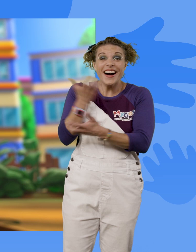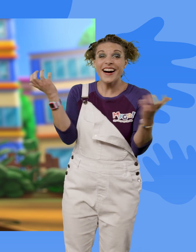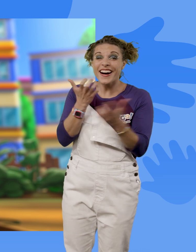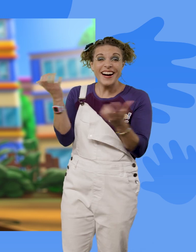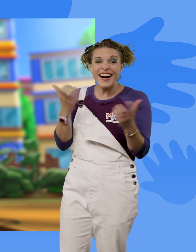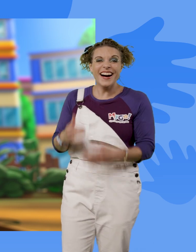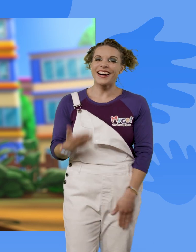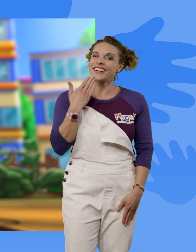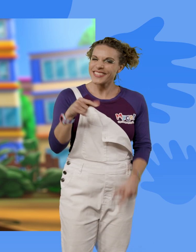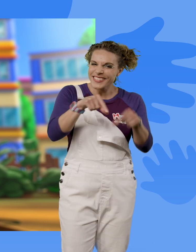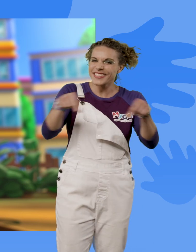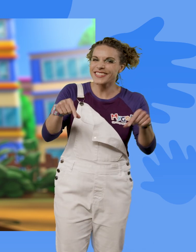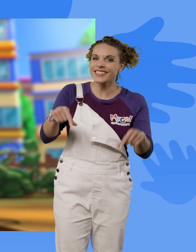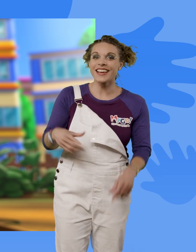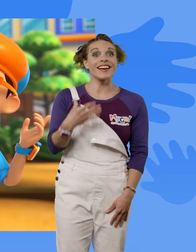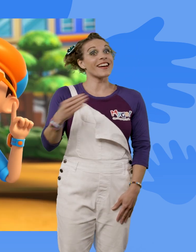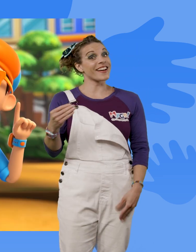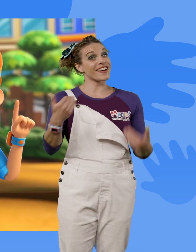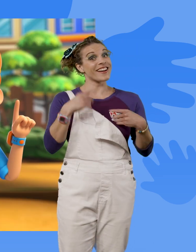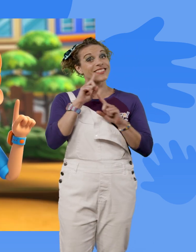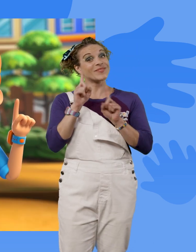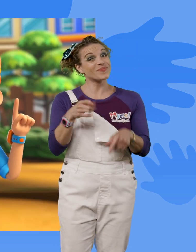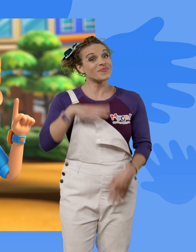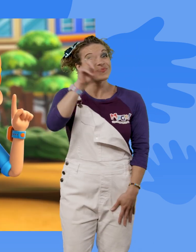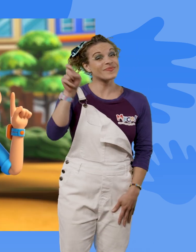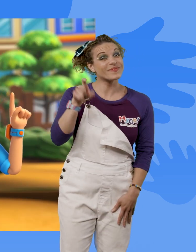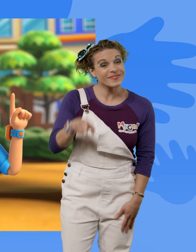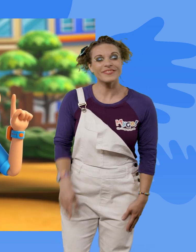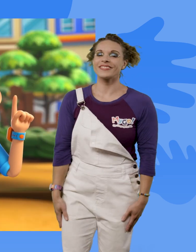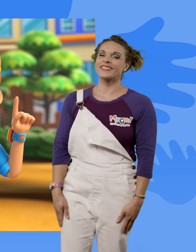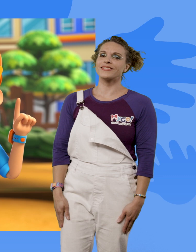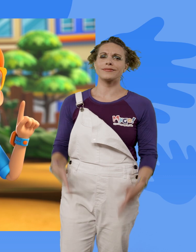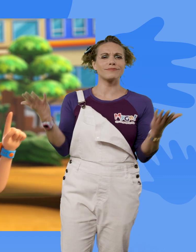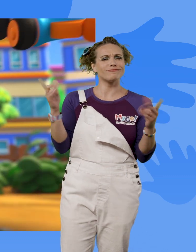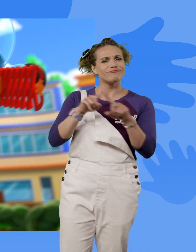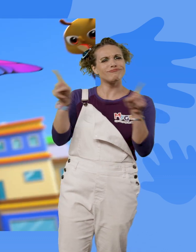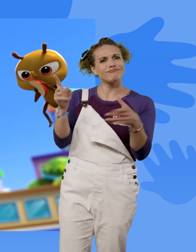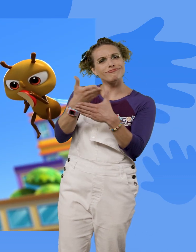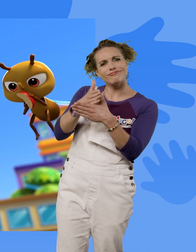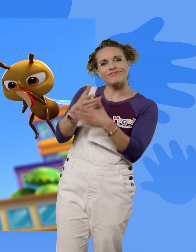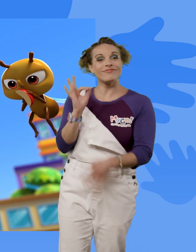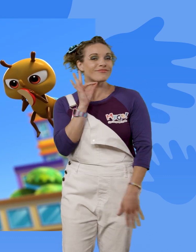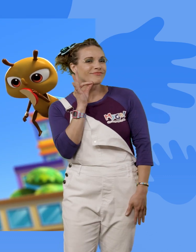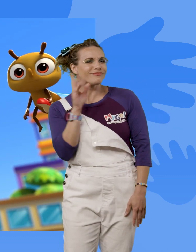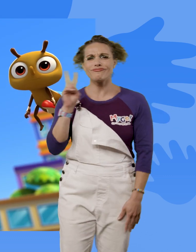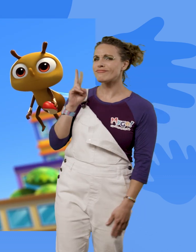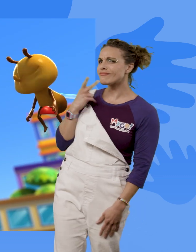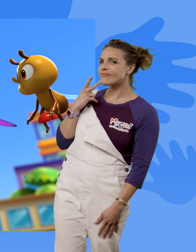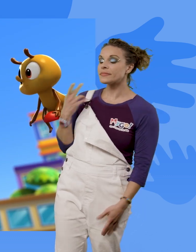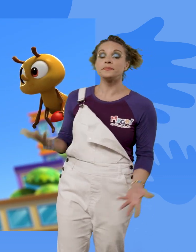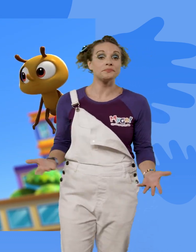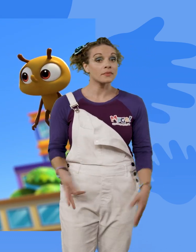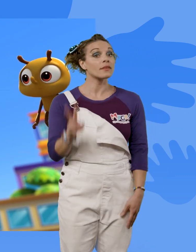yours! Wow, thanks, Mr. Slim. And I also have the answer to my question. What's the difference between